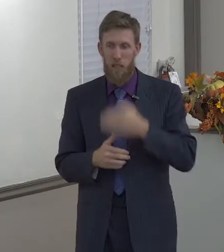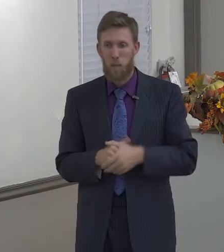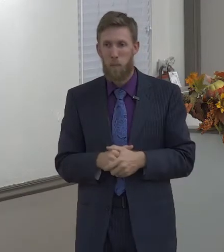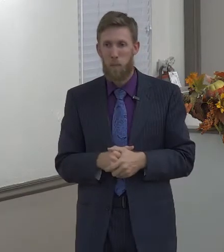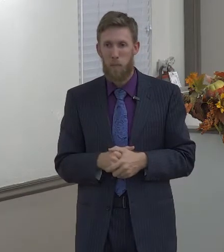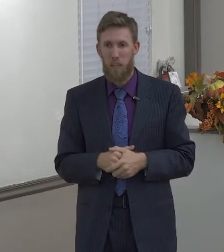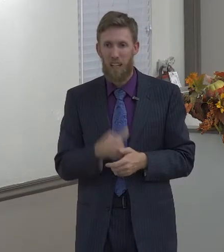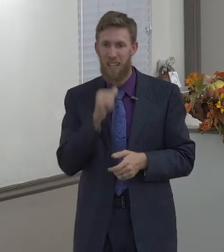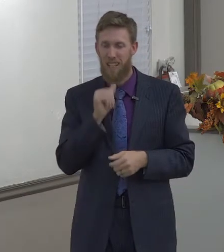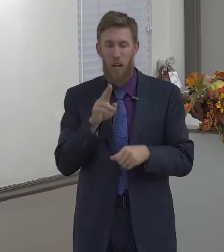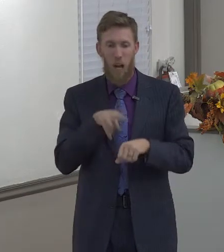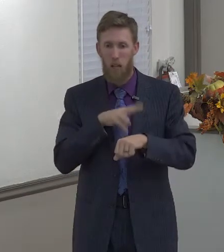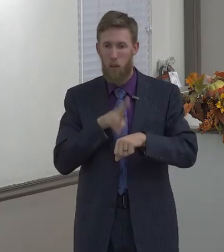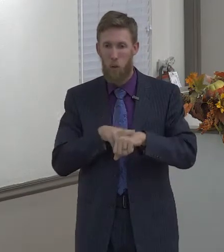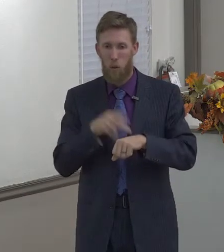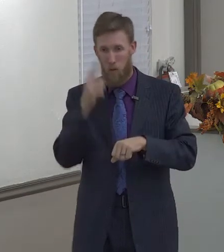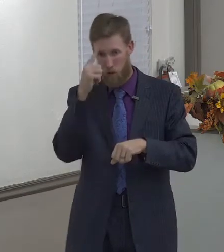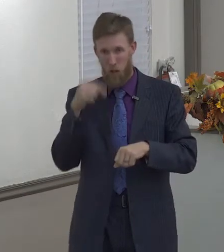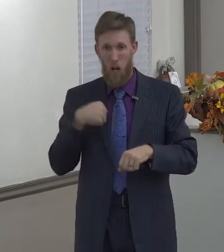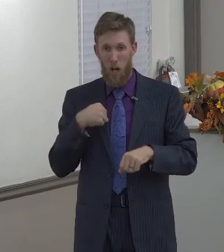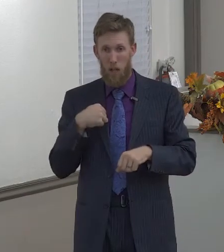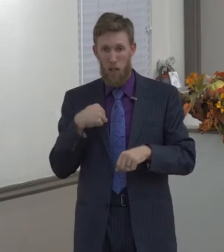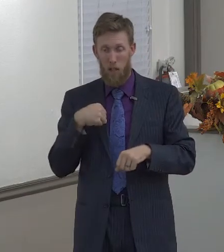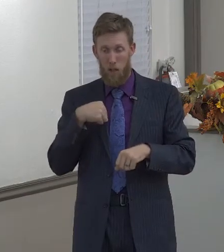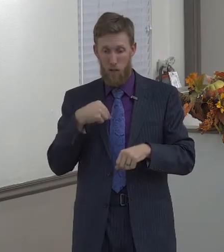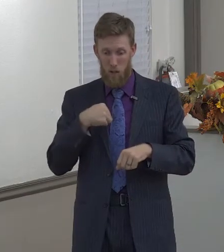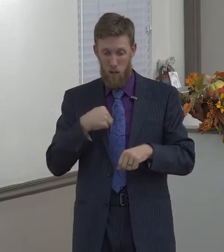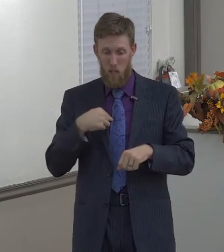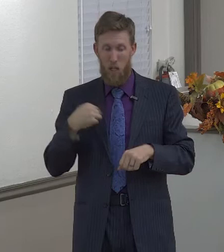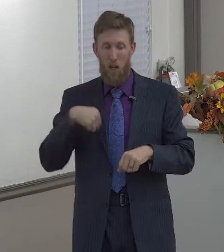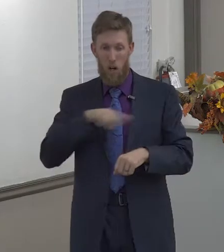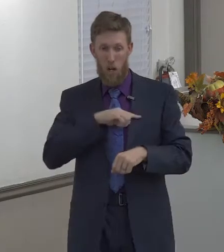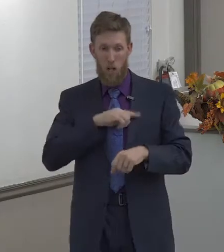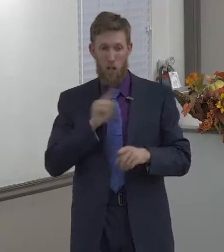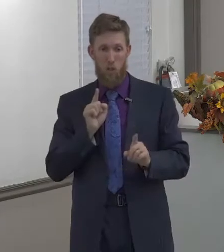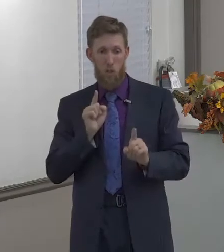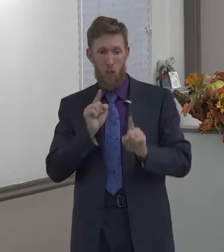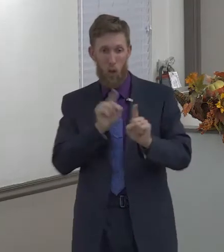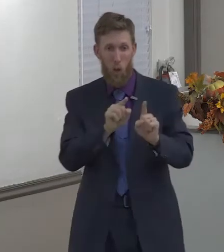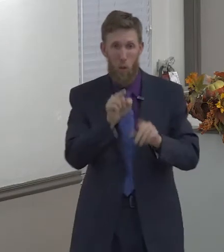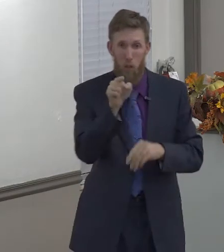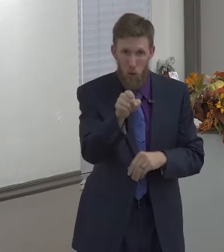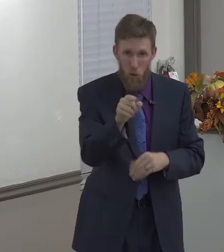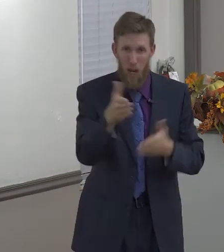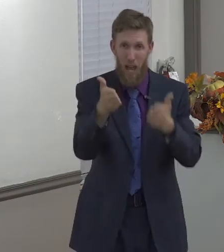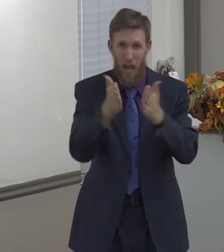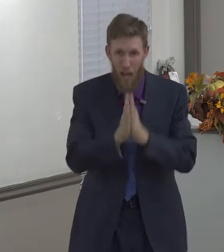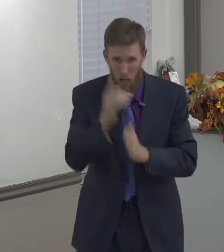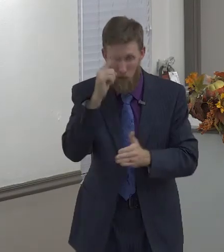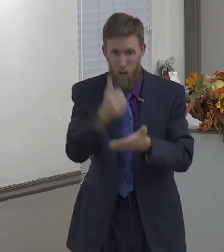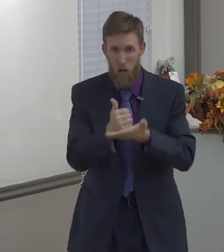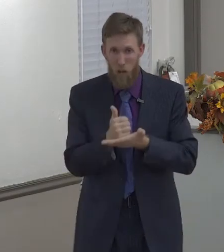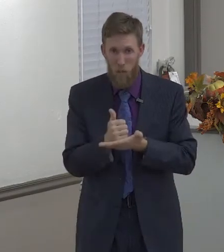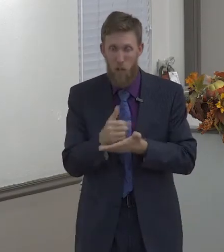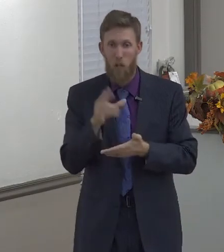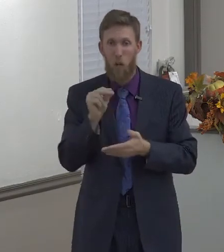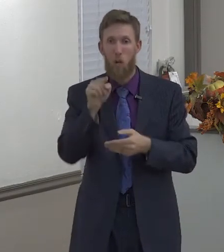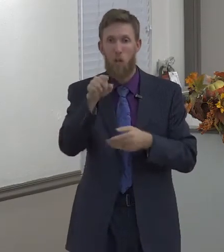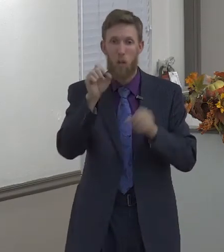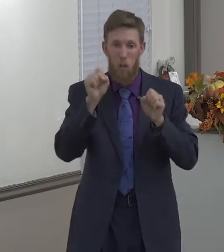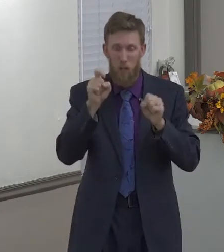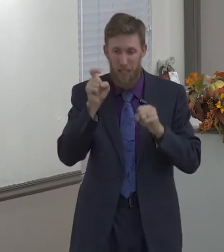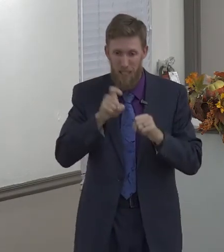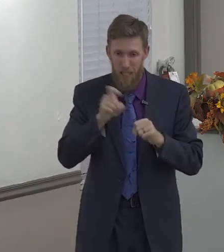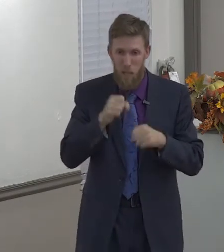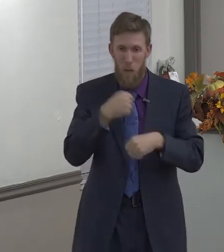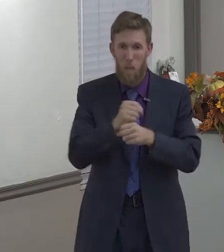doing, when people are doing just what they think they should be doing, and it's not what God directed them to do, that ministry suffers